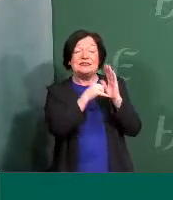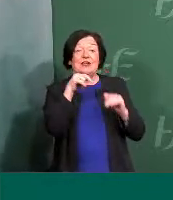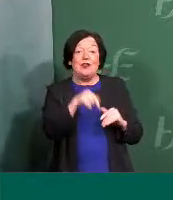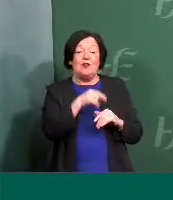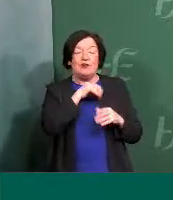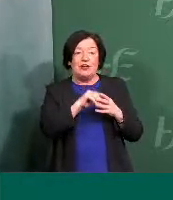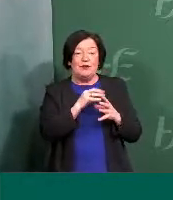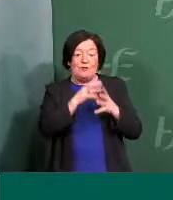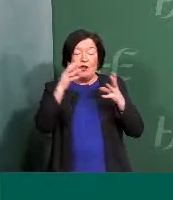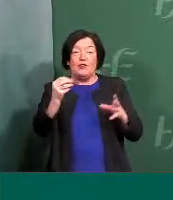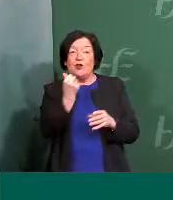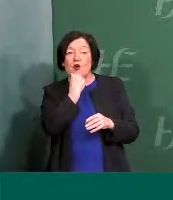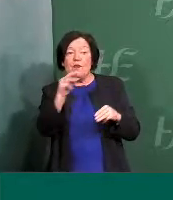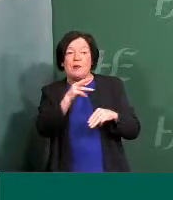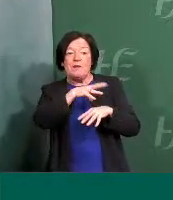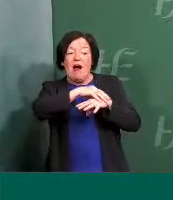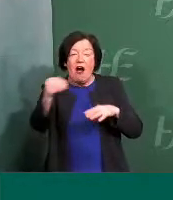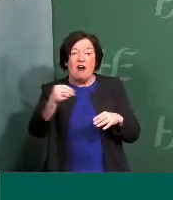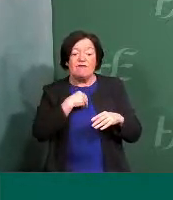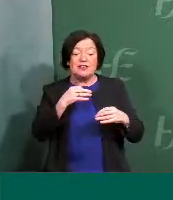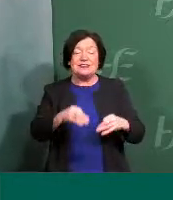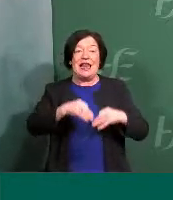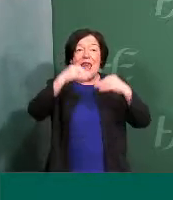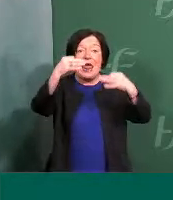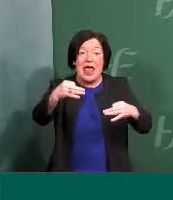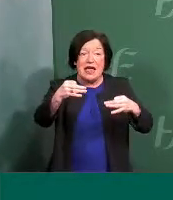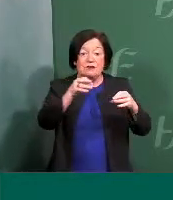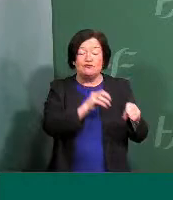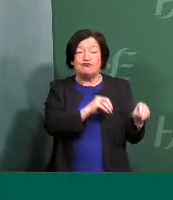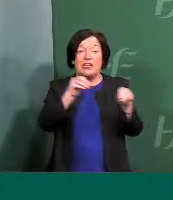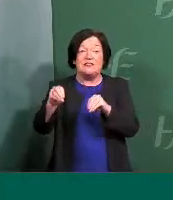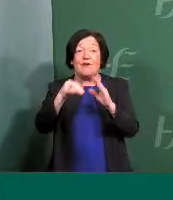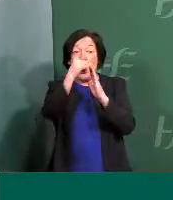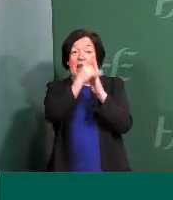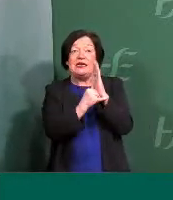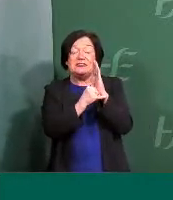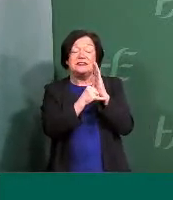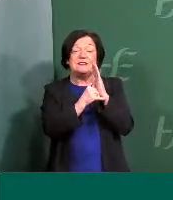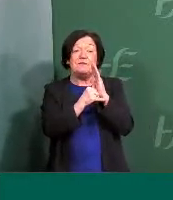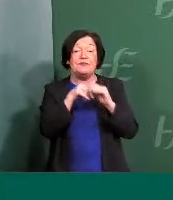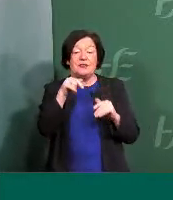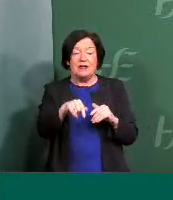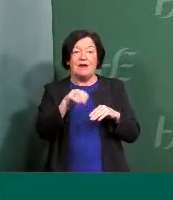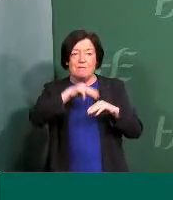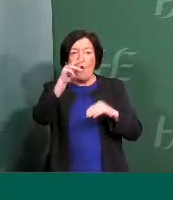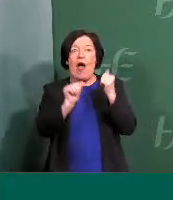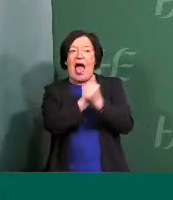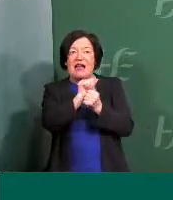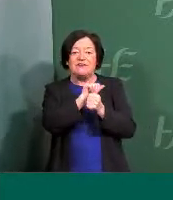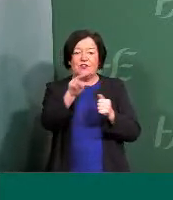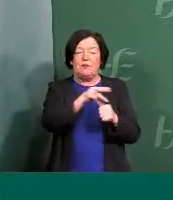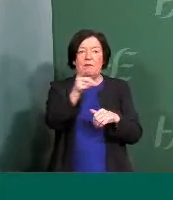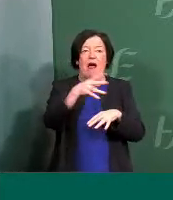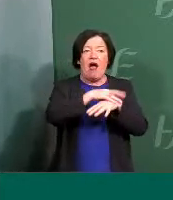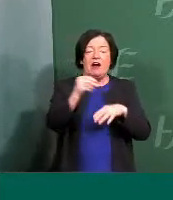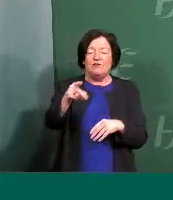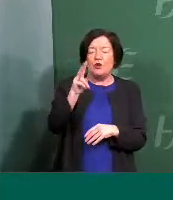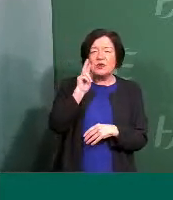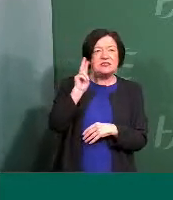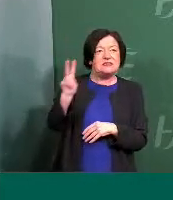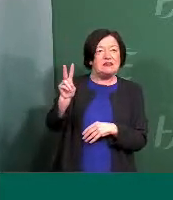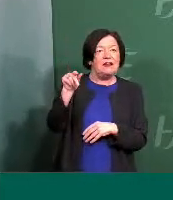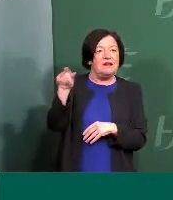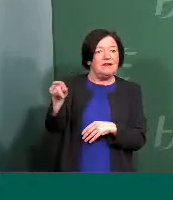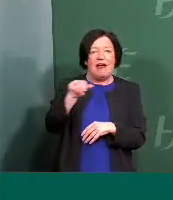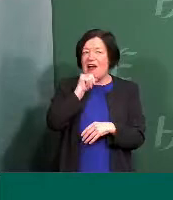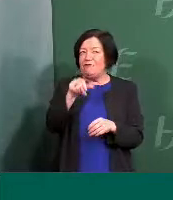important that we keep the number of people coming off our delayed transfer list. Obviously, kind of that's more active than the people coming on, but you can see there that that just